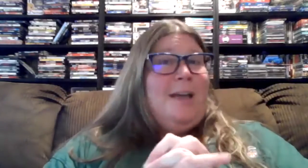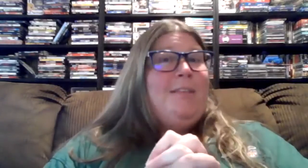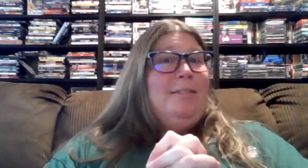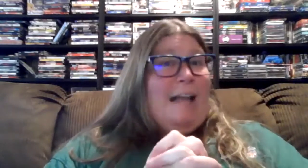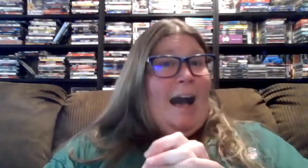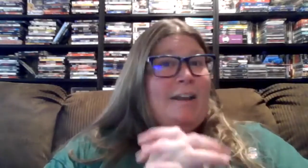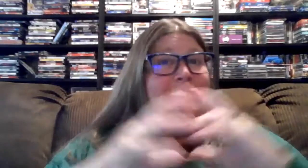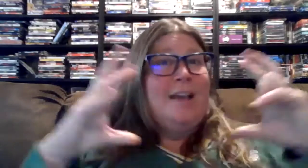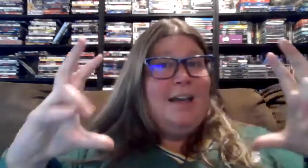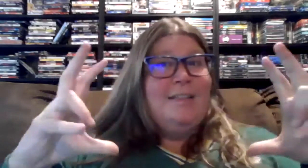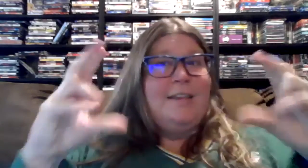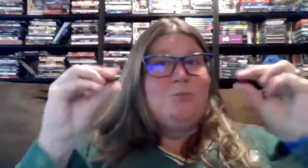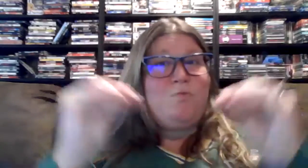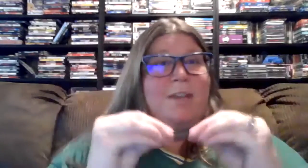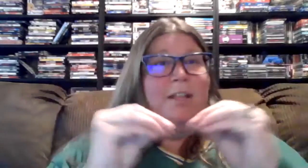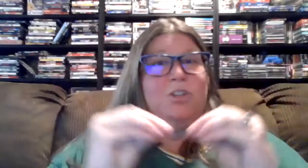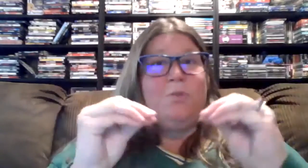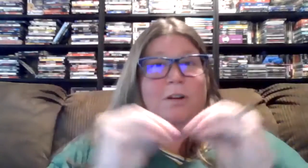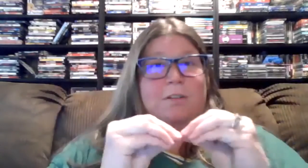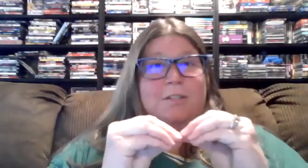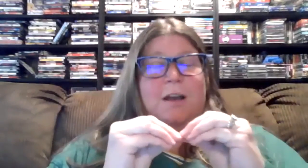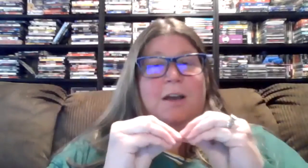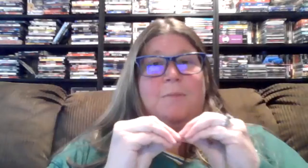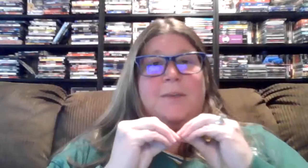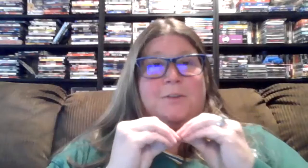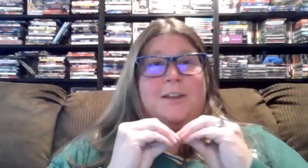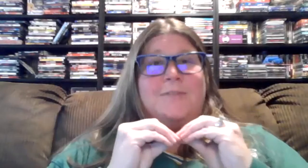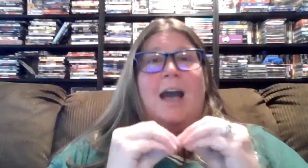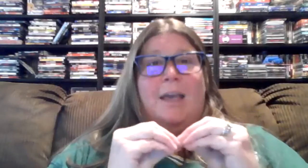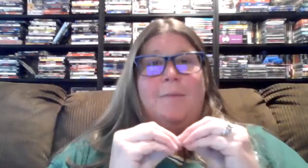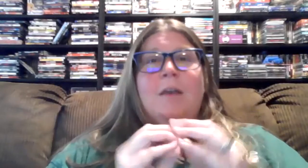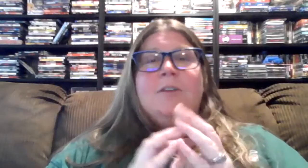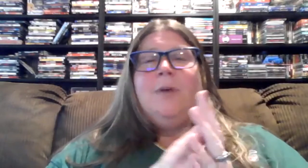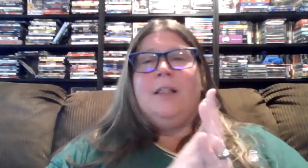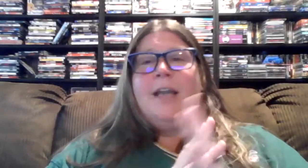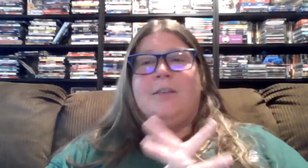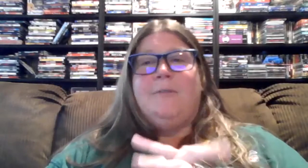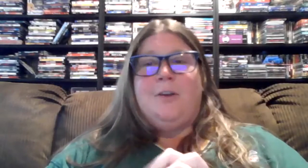was a lot of signs in a really short period of time. So I'd like to review.